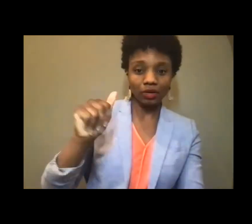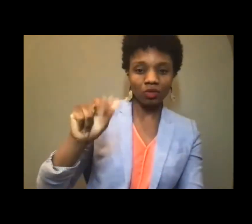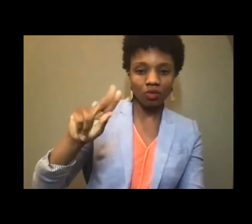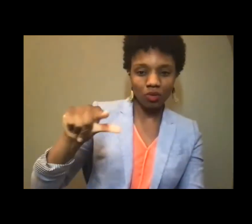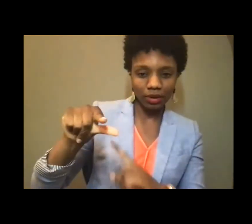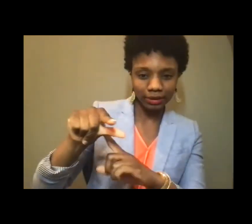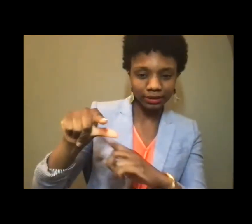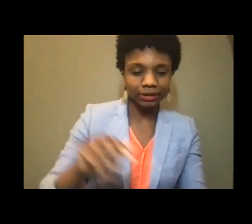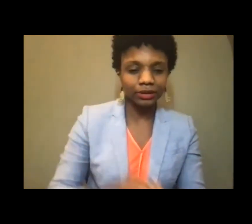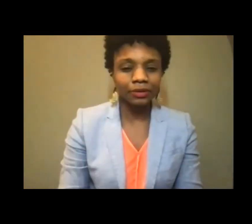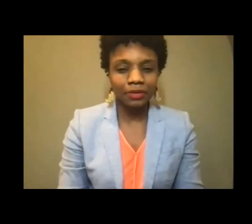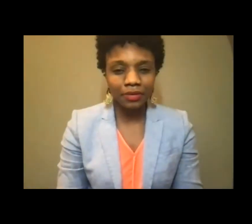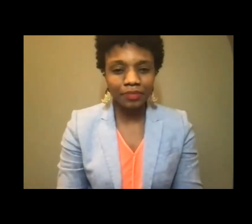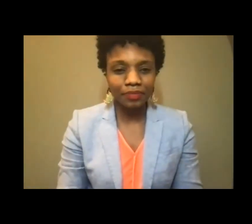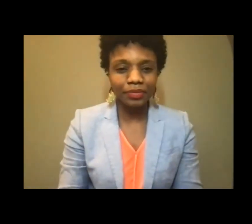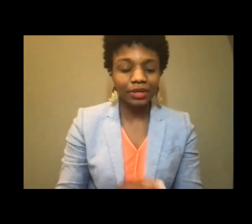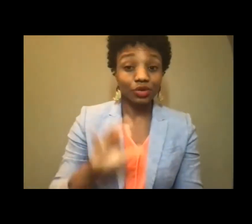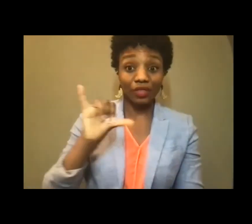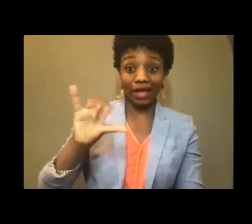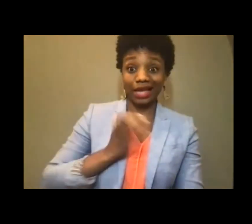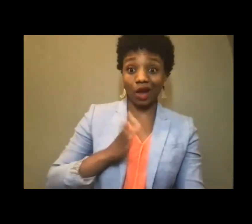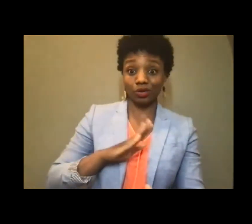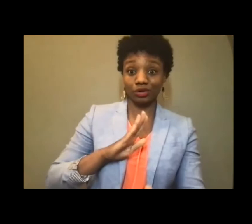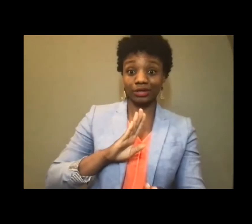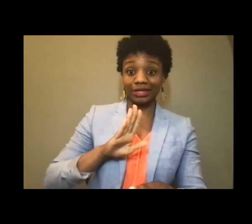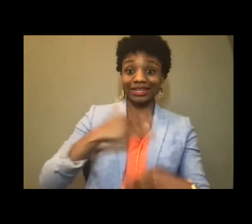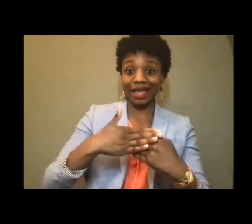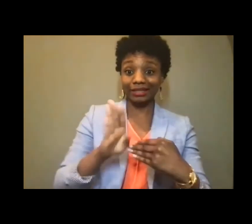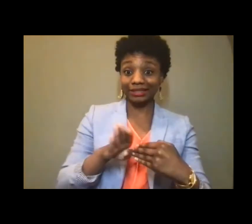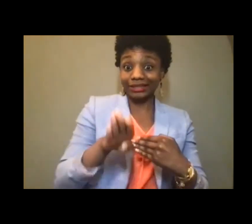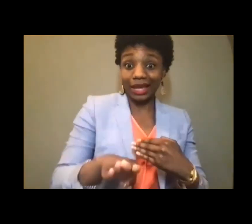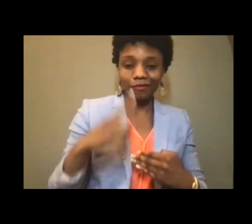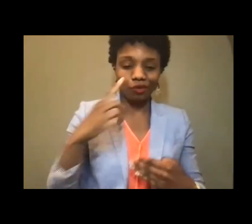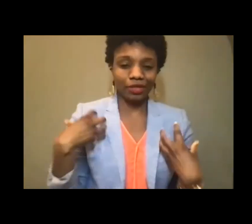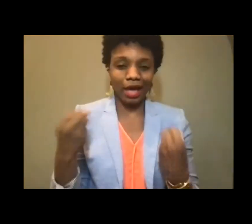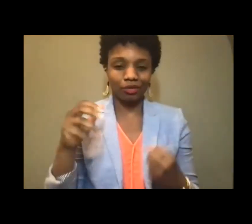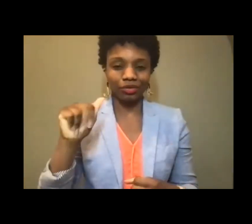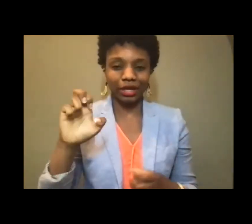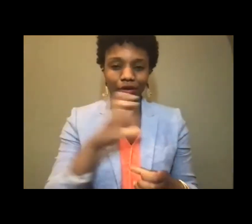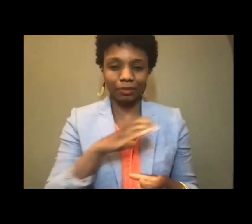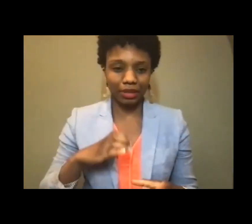So that would be the next step for the healthcare committee, and definitely wanted to check in and see